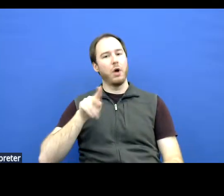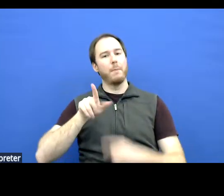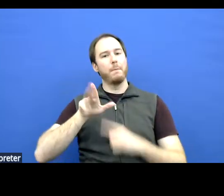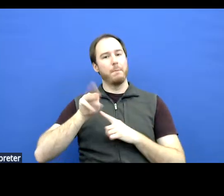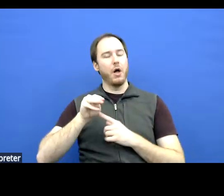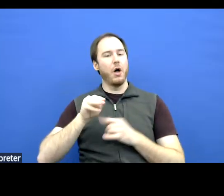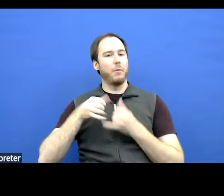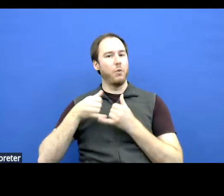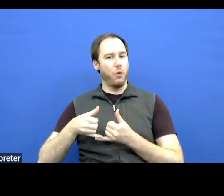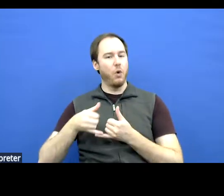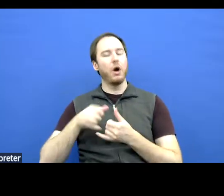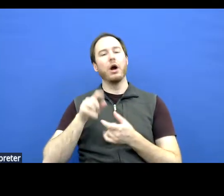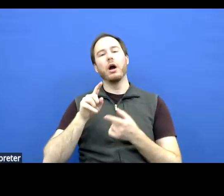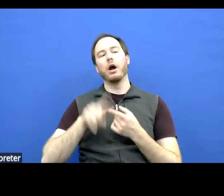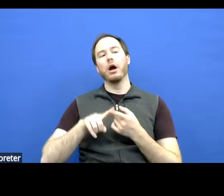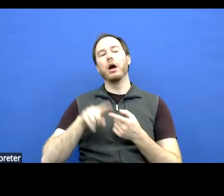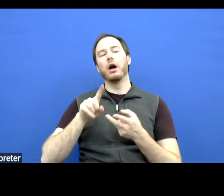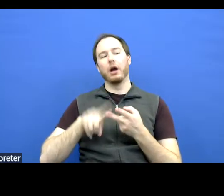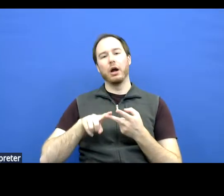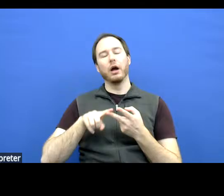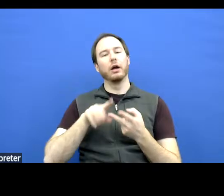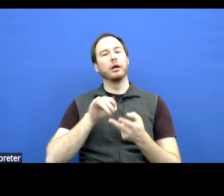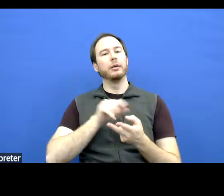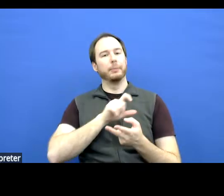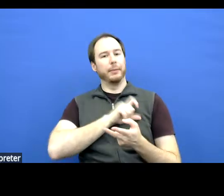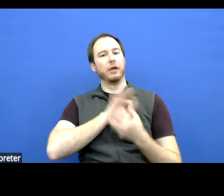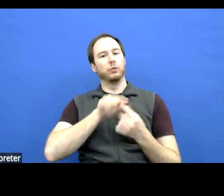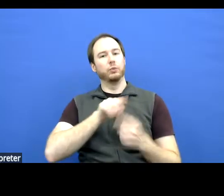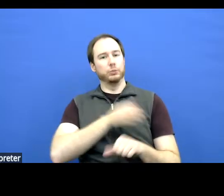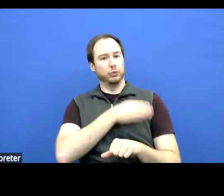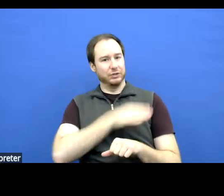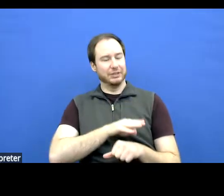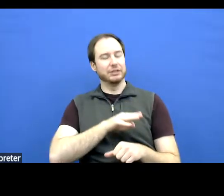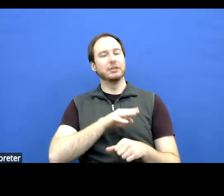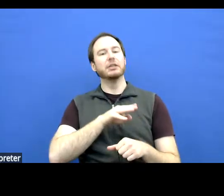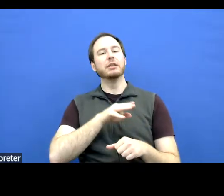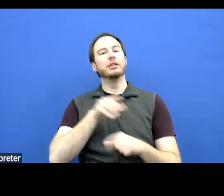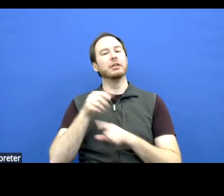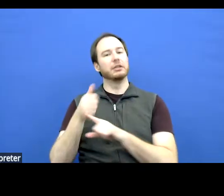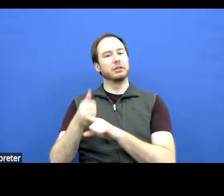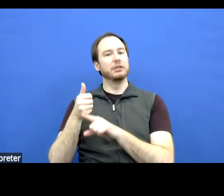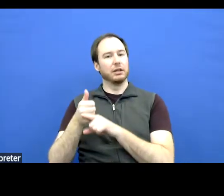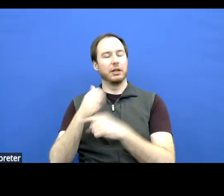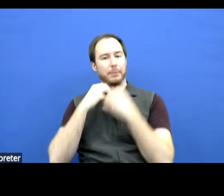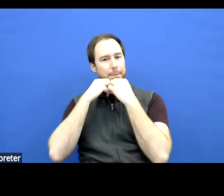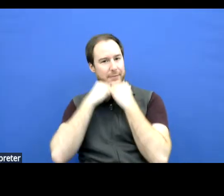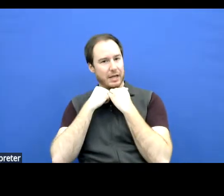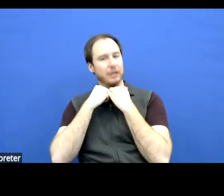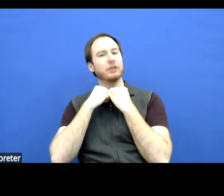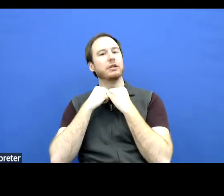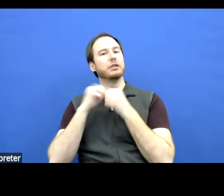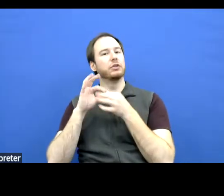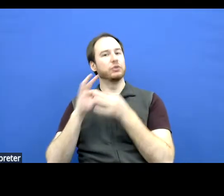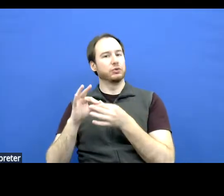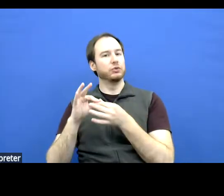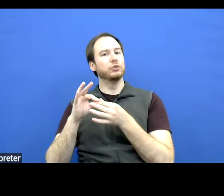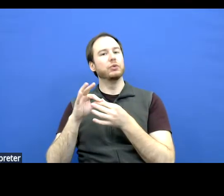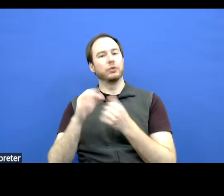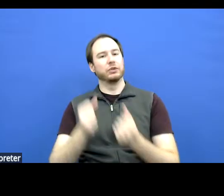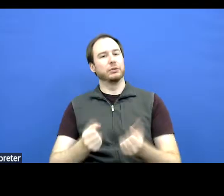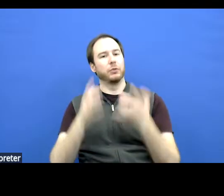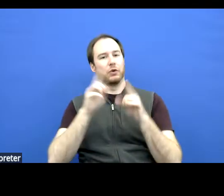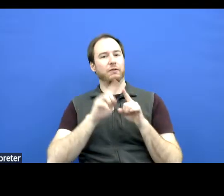Award, including a badge in music, for which Ryan is passionate about playing